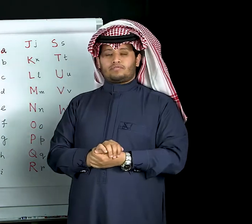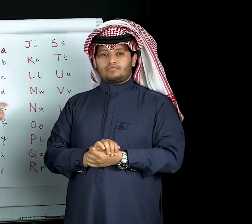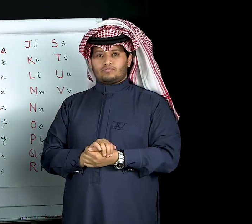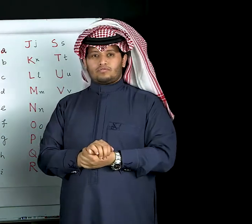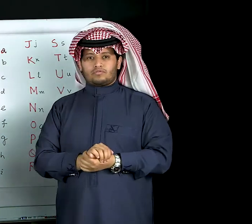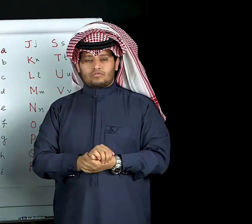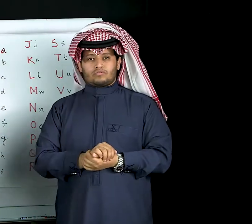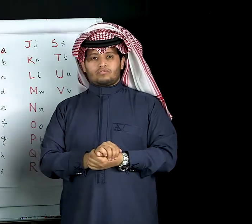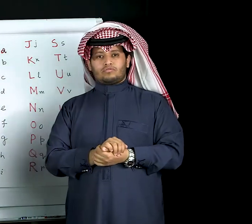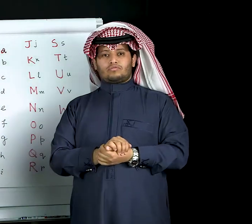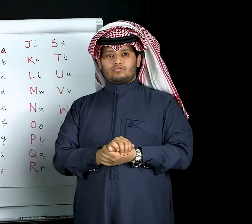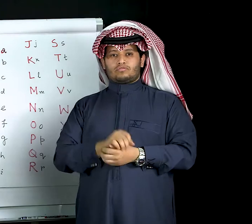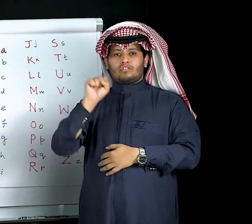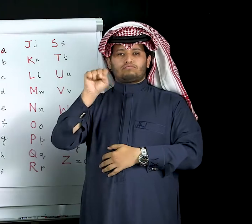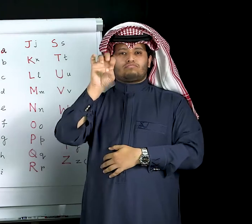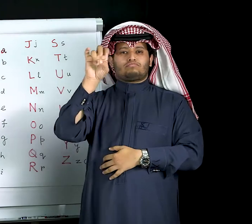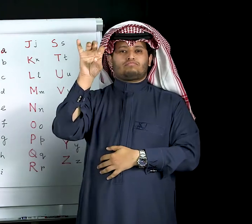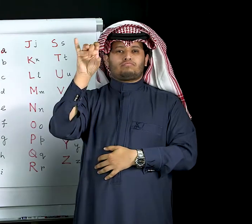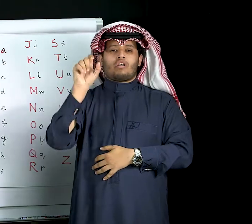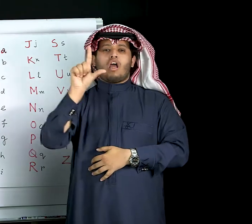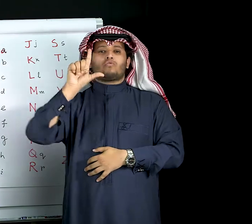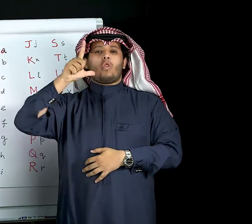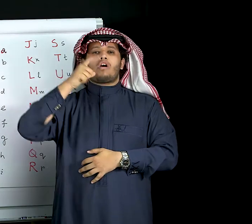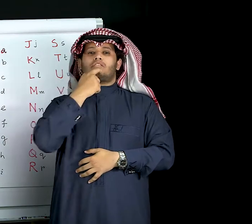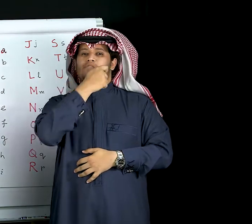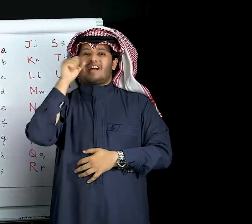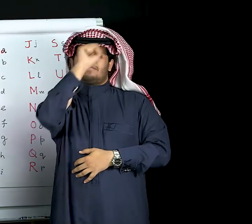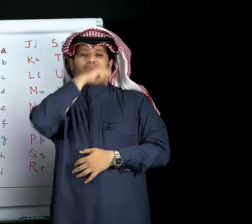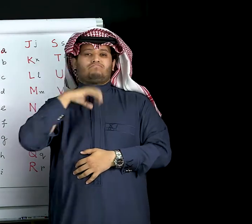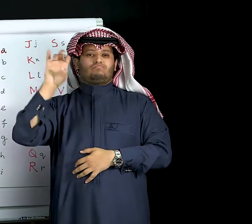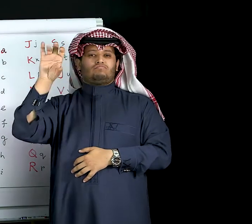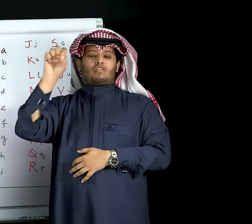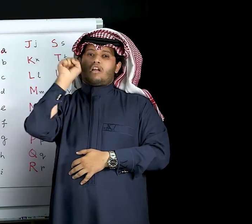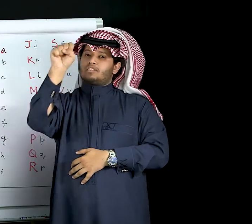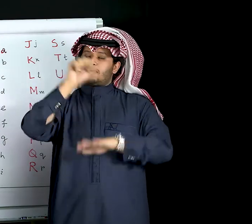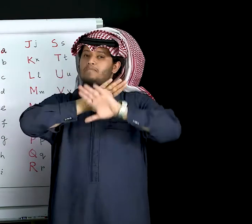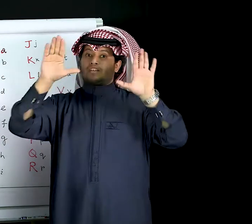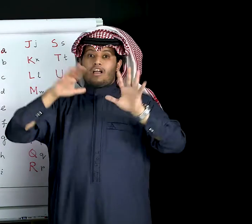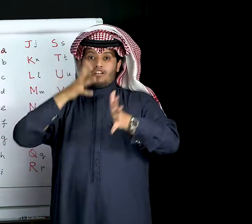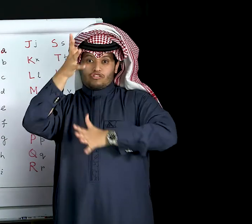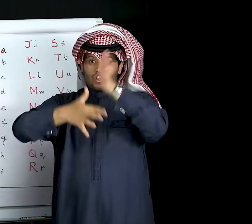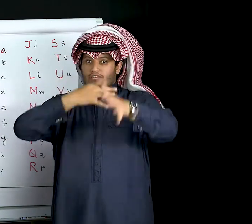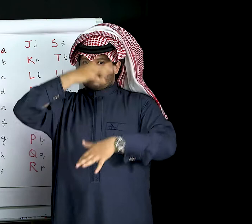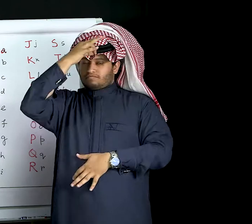He will make symbols in American Sign Language, and you have to write